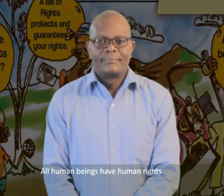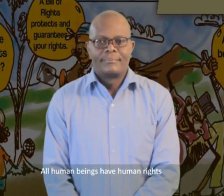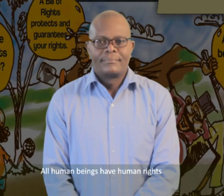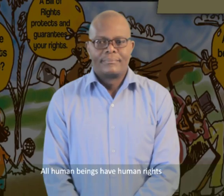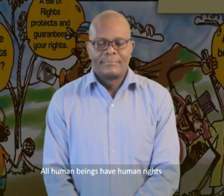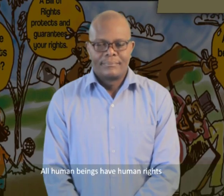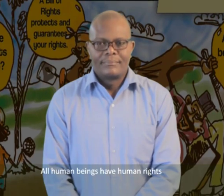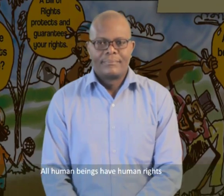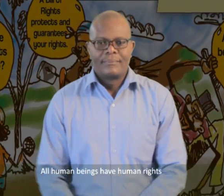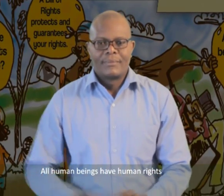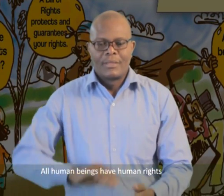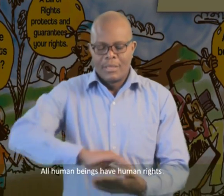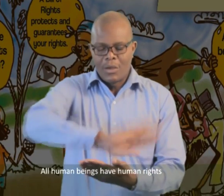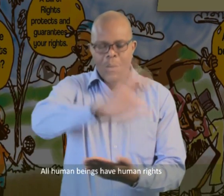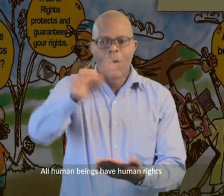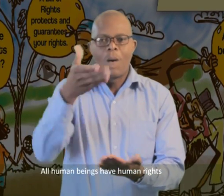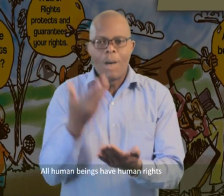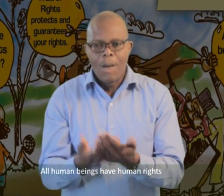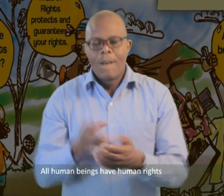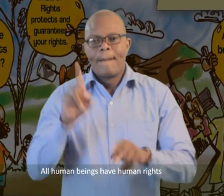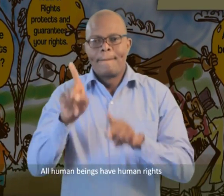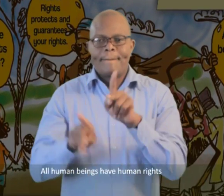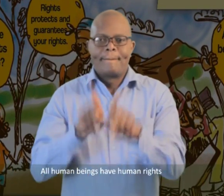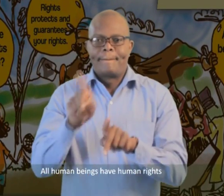All human beings have human rights.